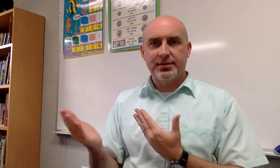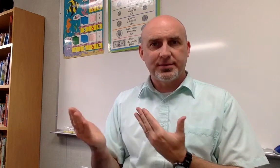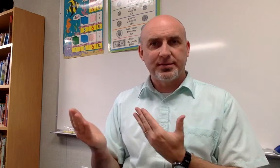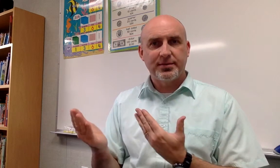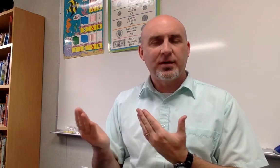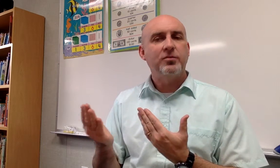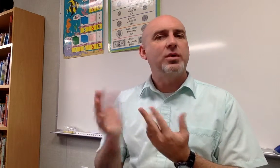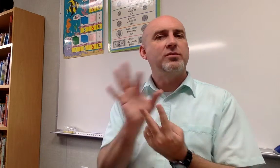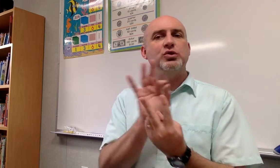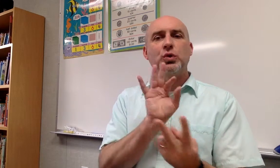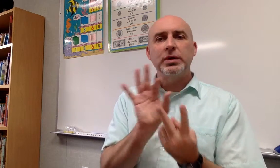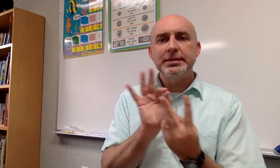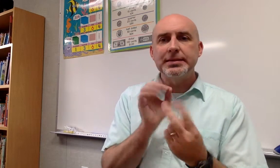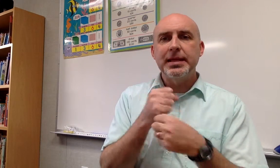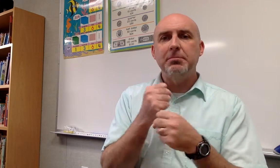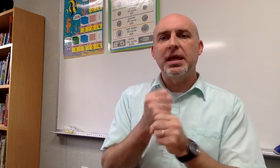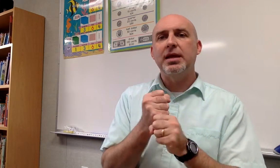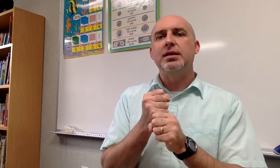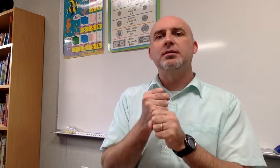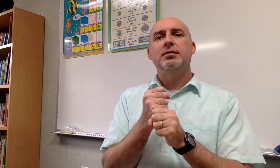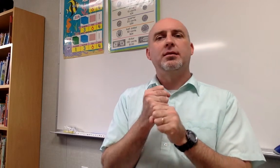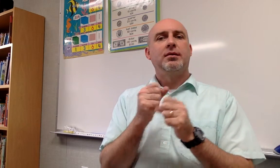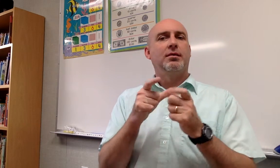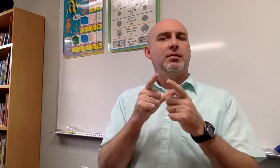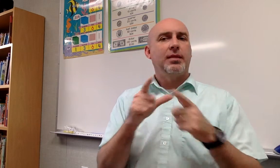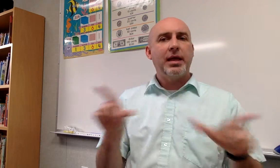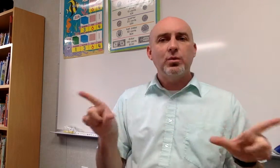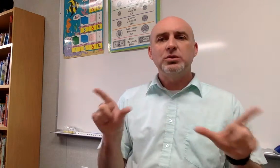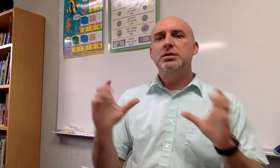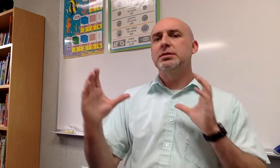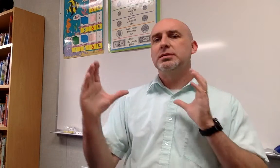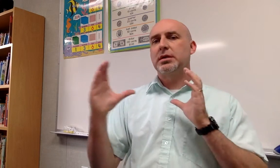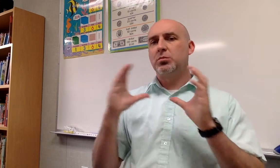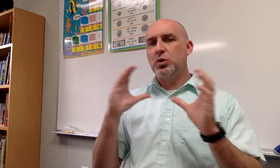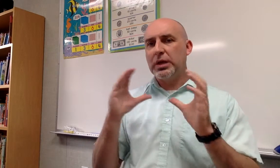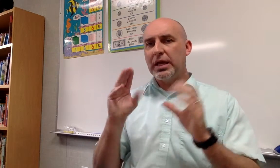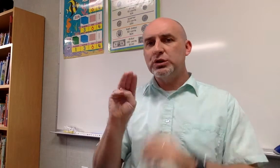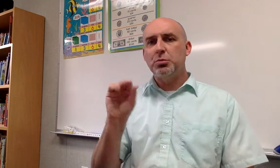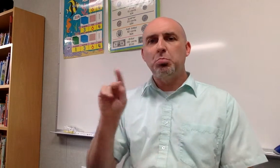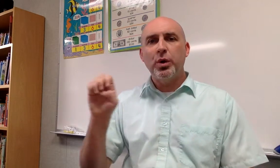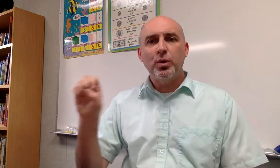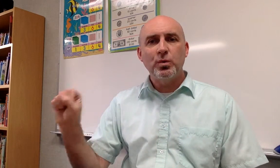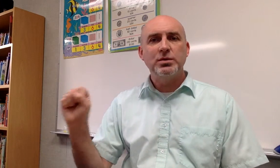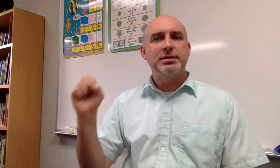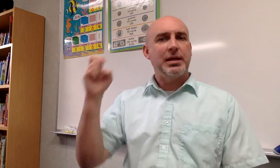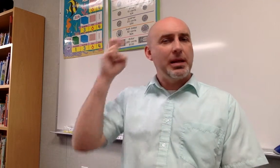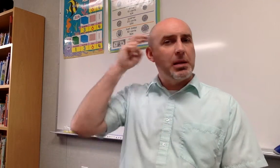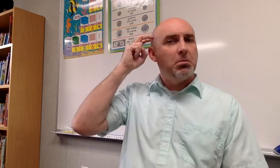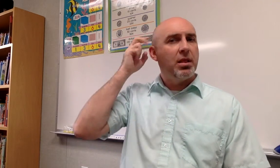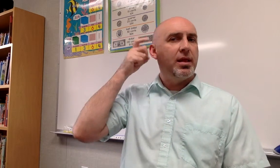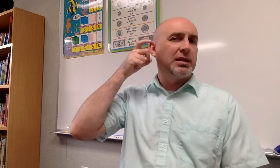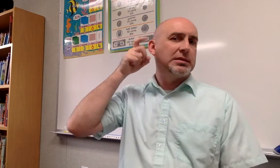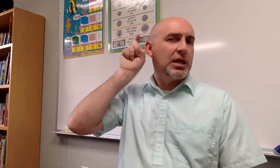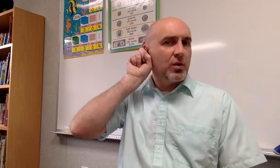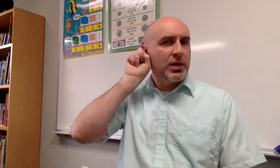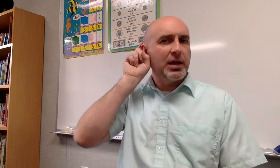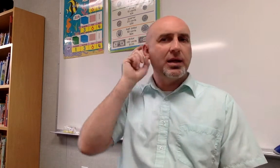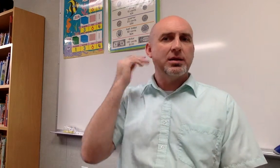regardless of whatever choices they made, languages, communication modes, implants, hearing aids,